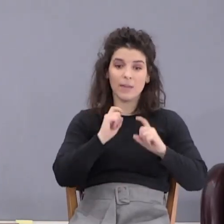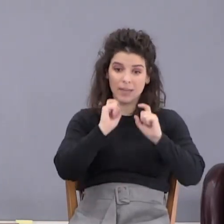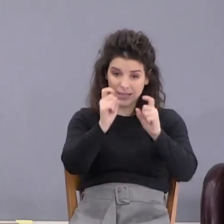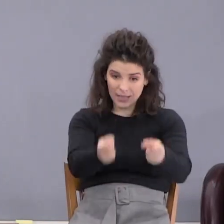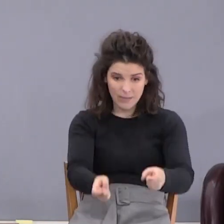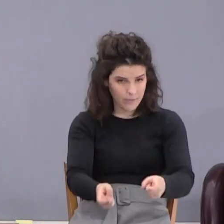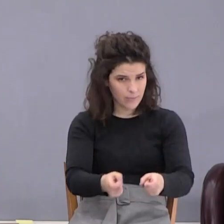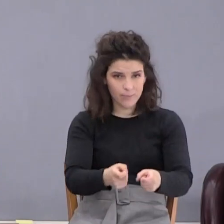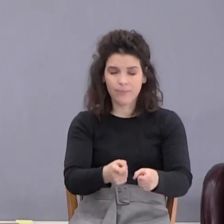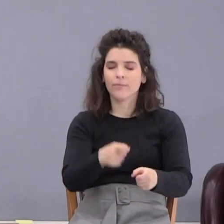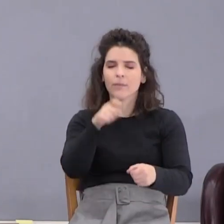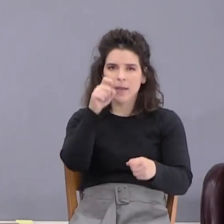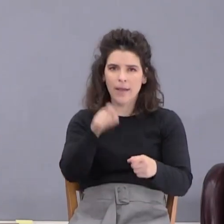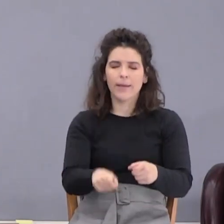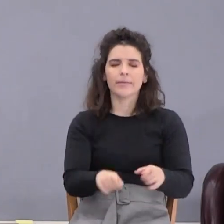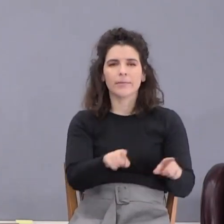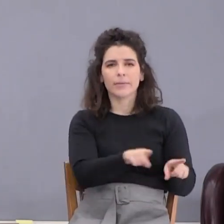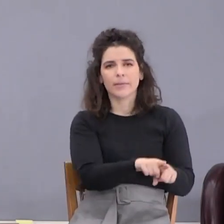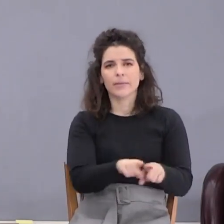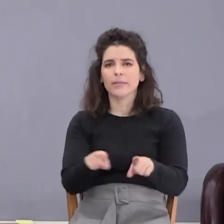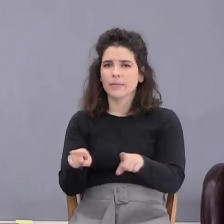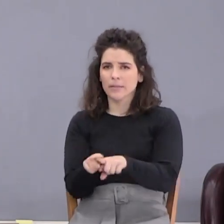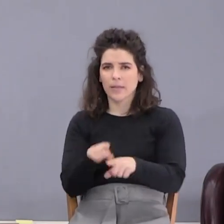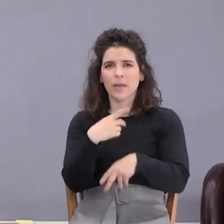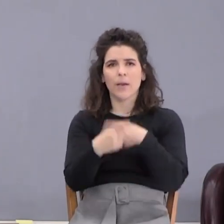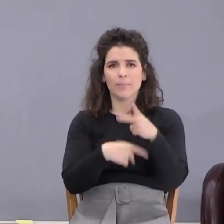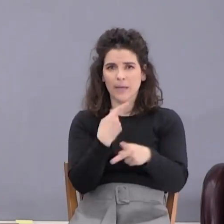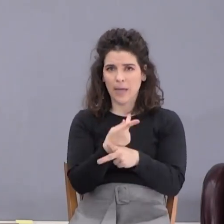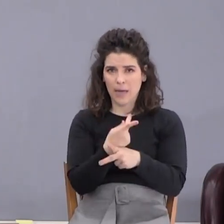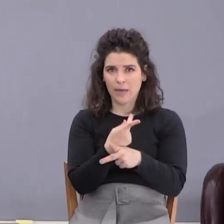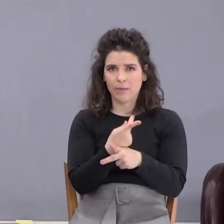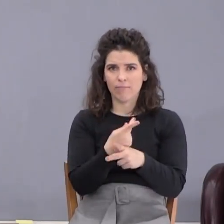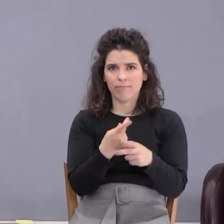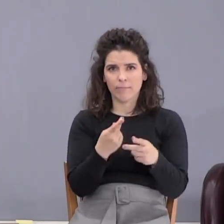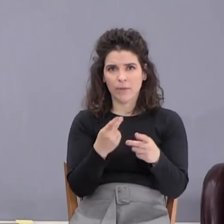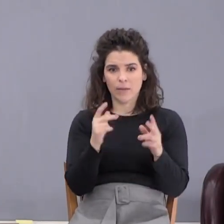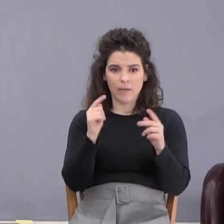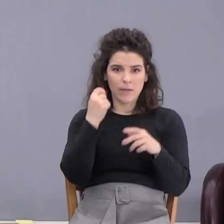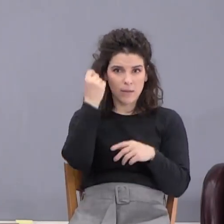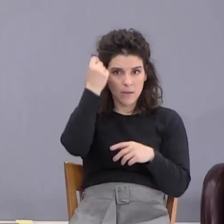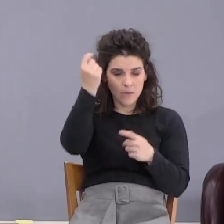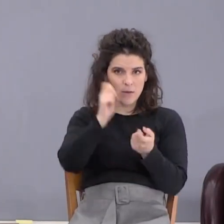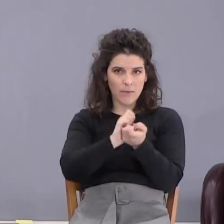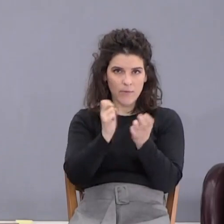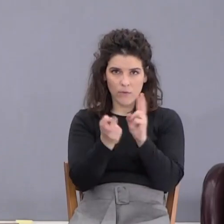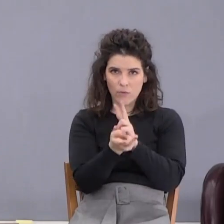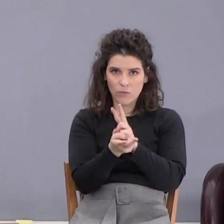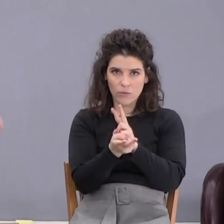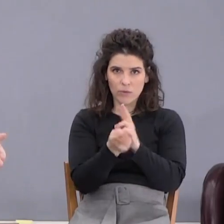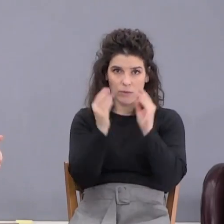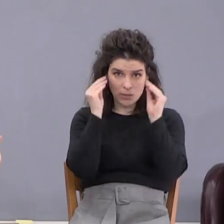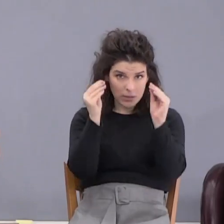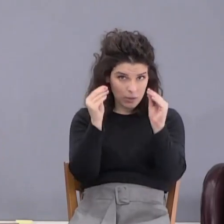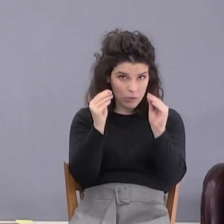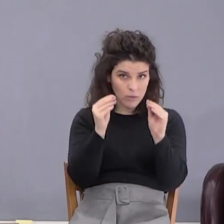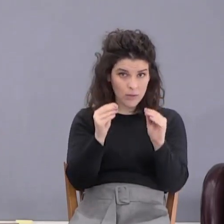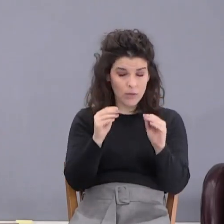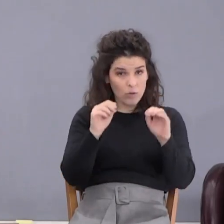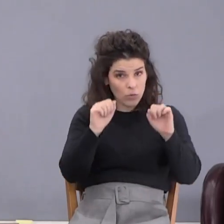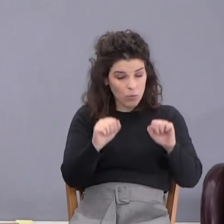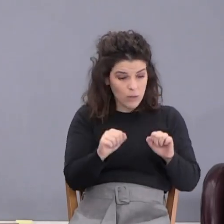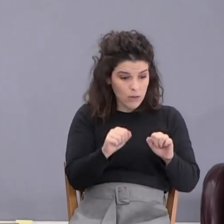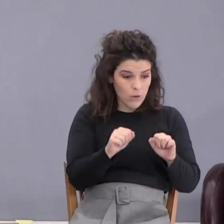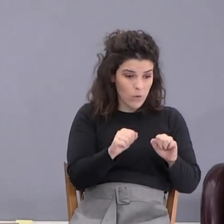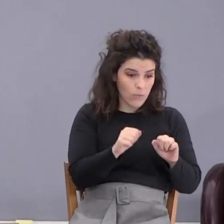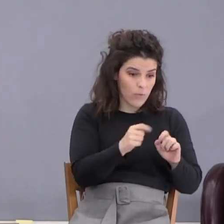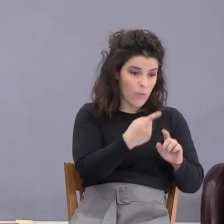generates has to be the same kind. By the way, what does the theory of evolution teach? That you can